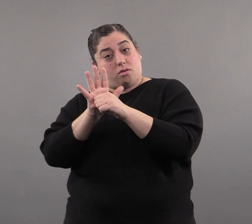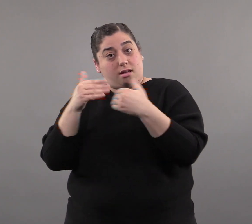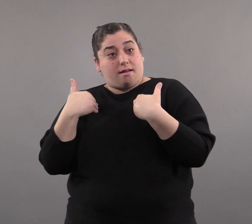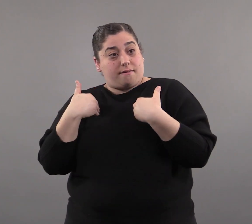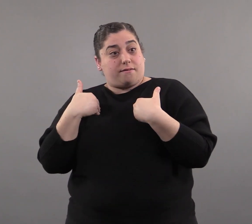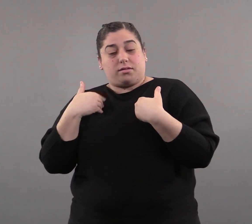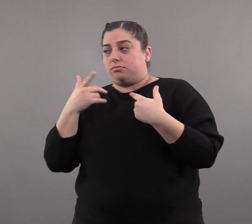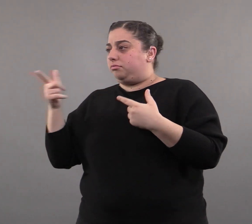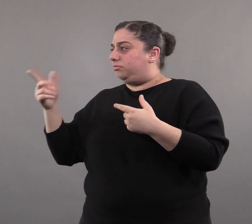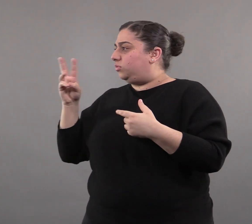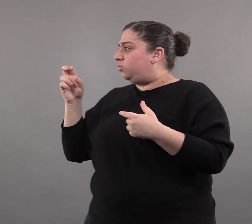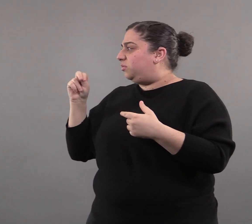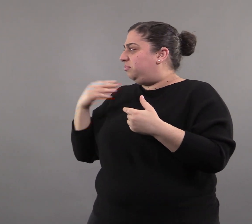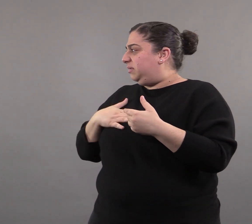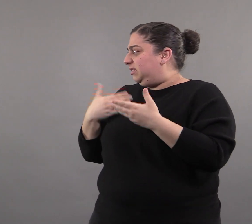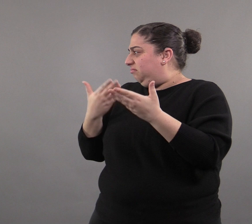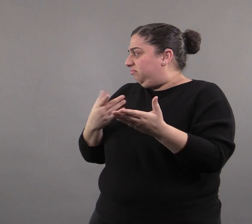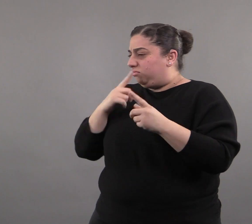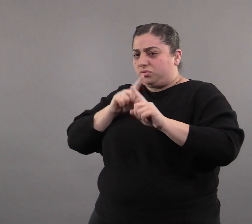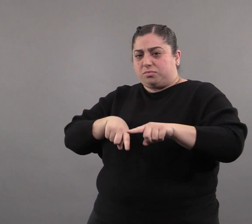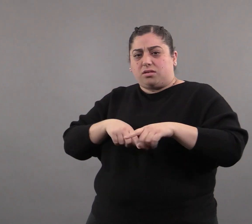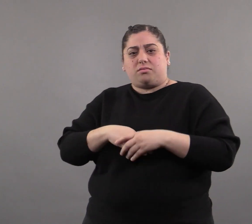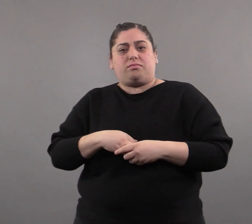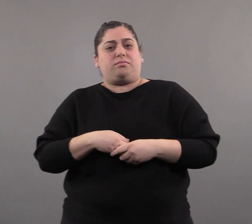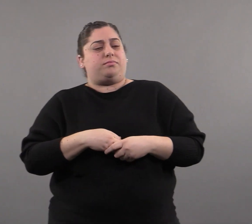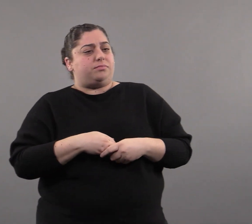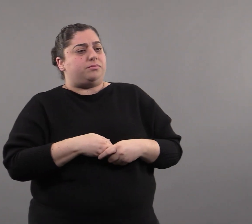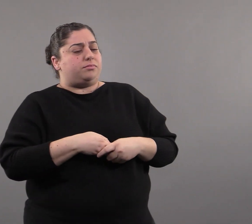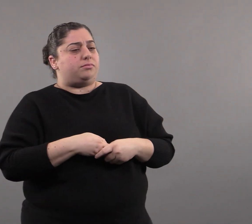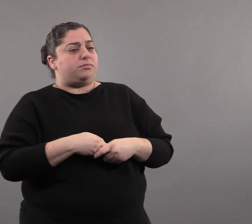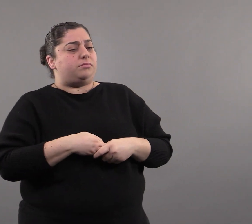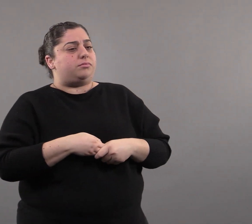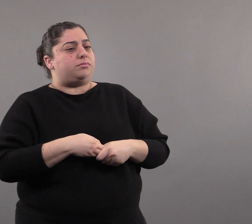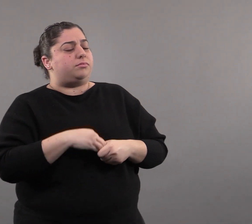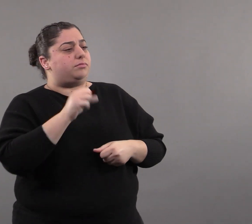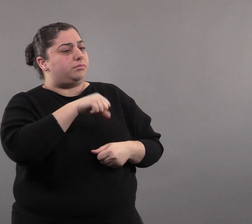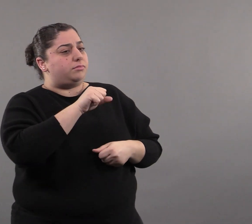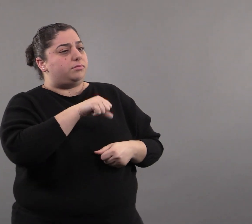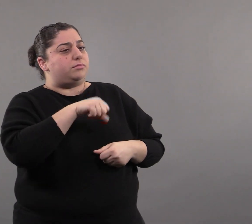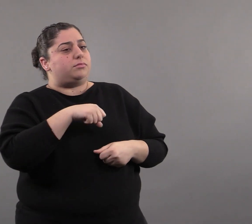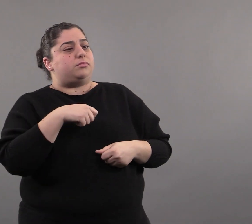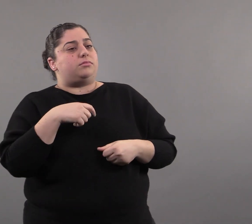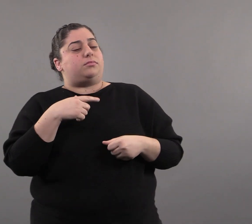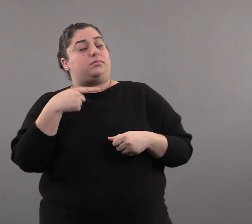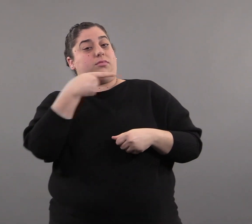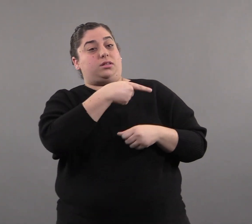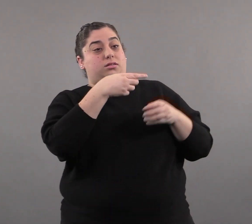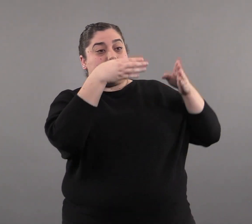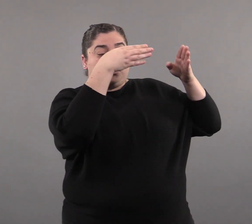Thank you for that question. We do know that there is a household contact, and that person is